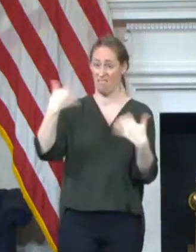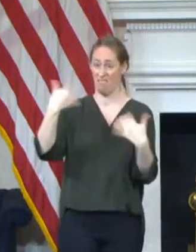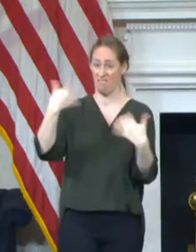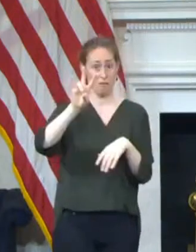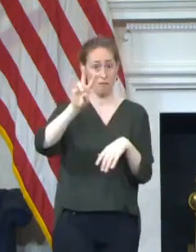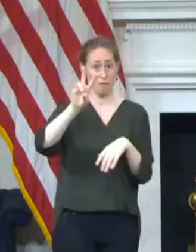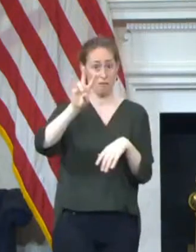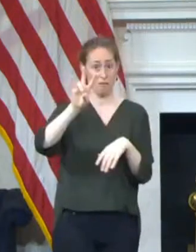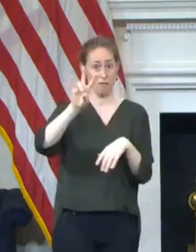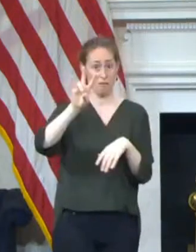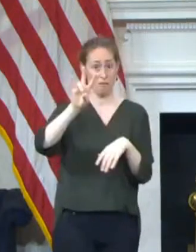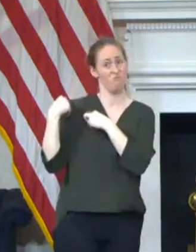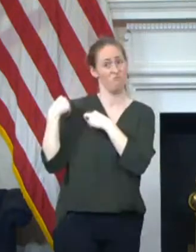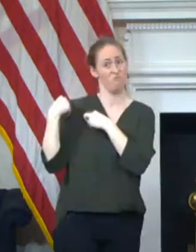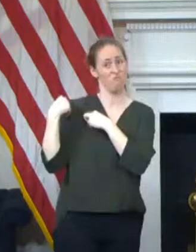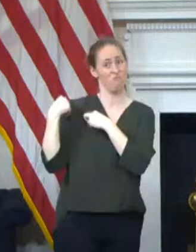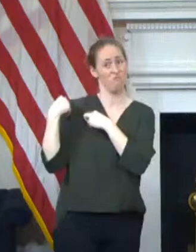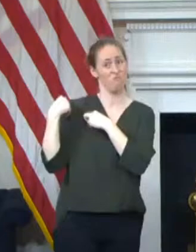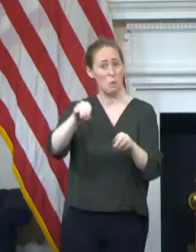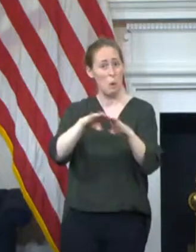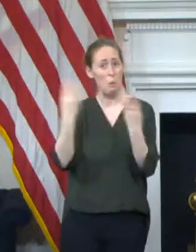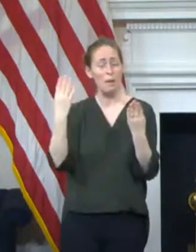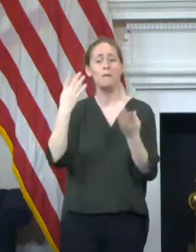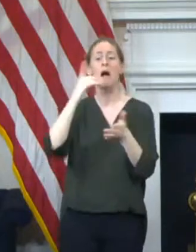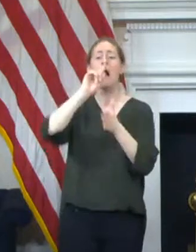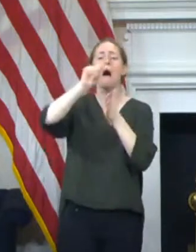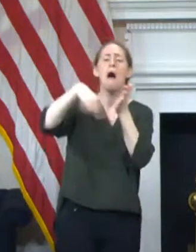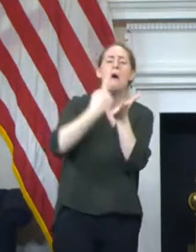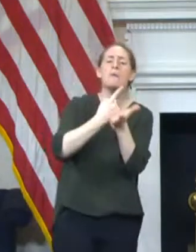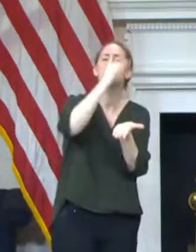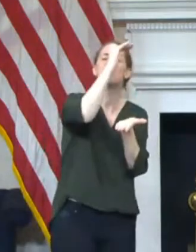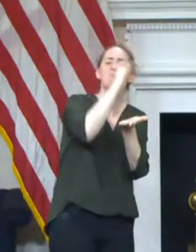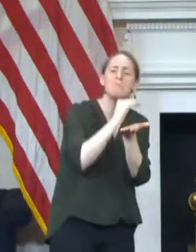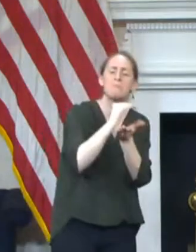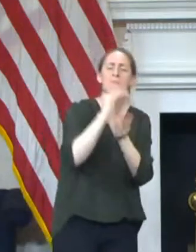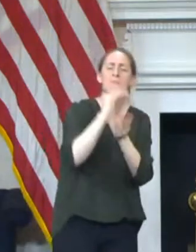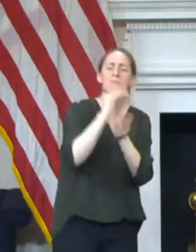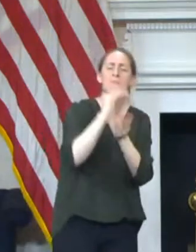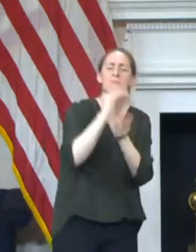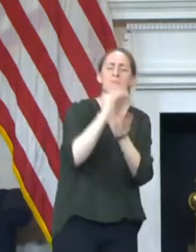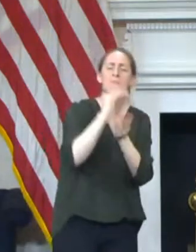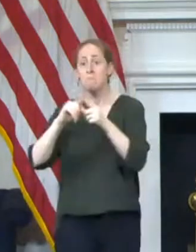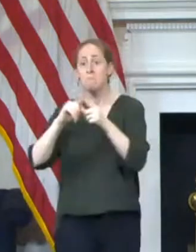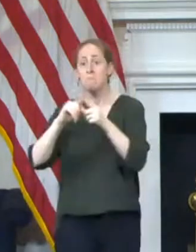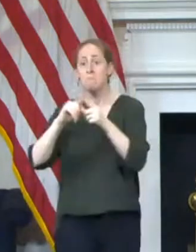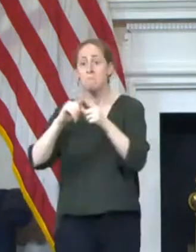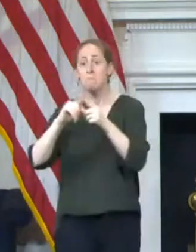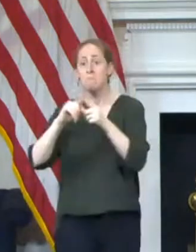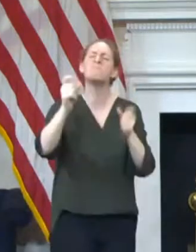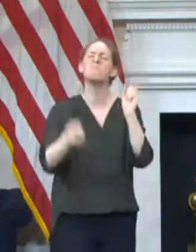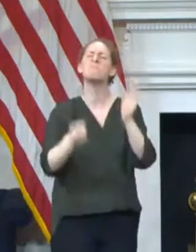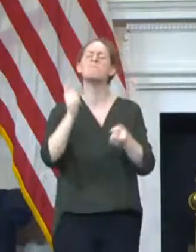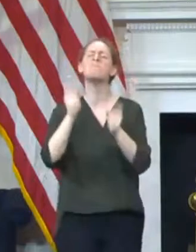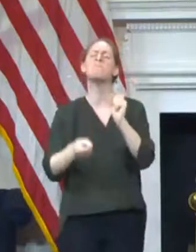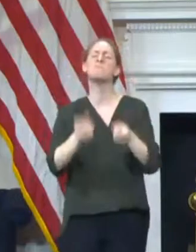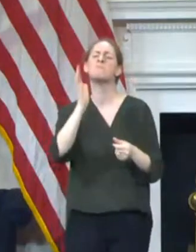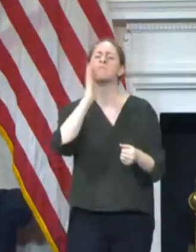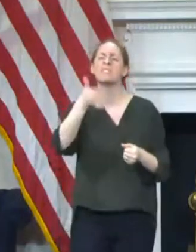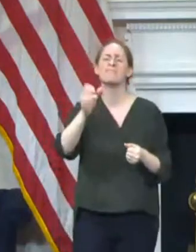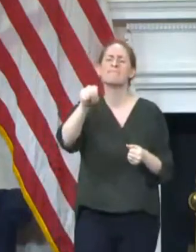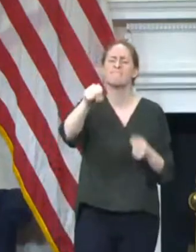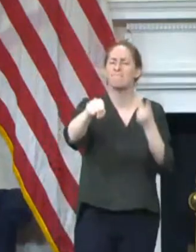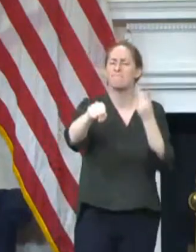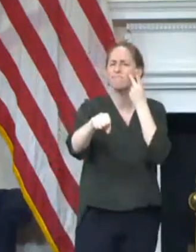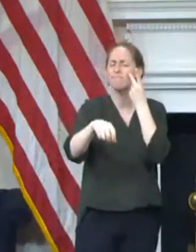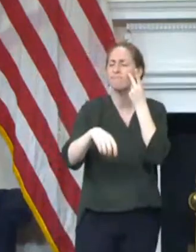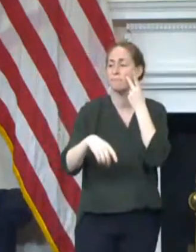more restrictive actions over the coming, weeks or months? Absolutely, we might. Governor, I want to get back to some of the